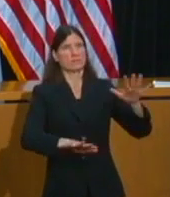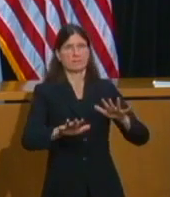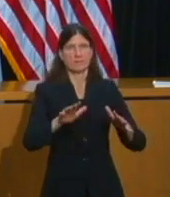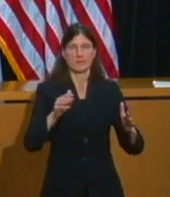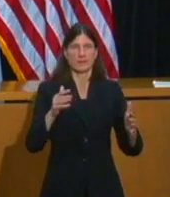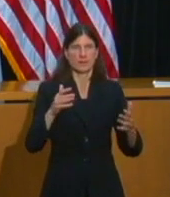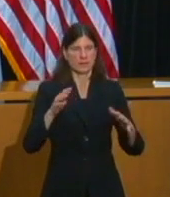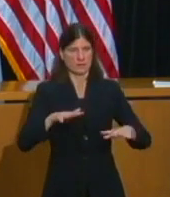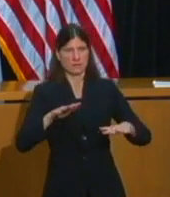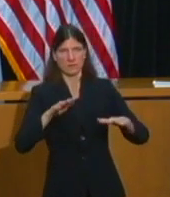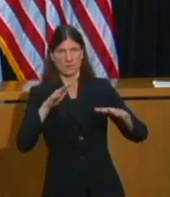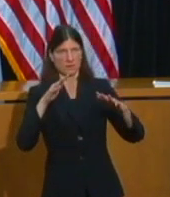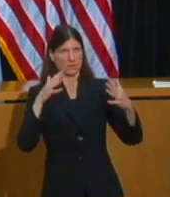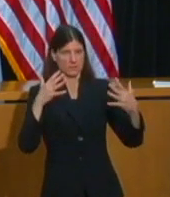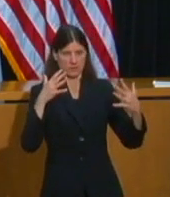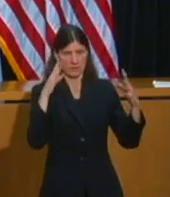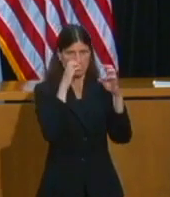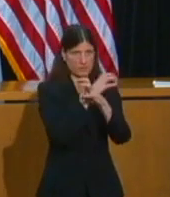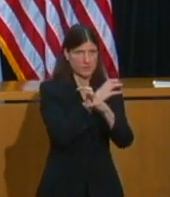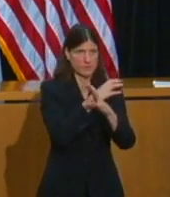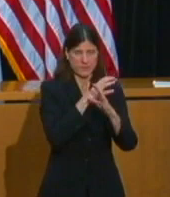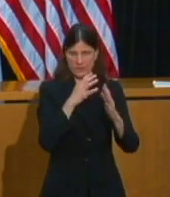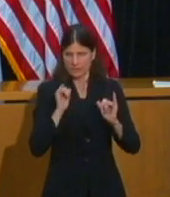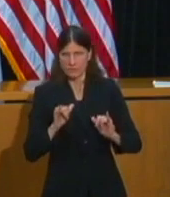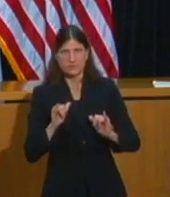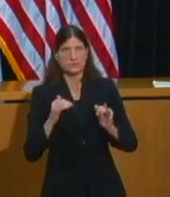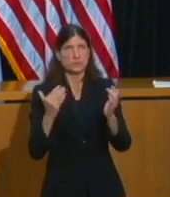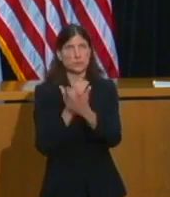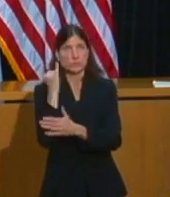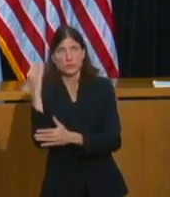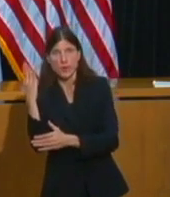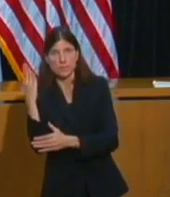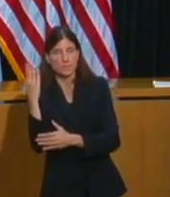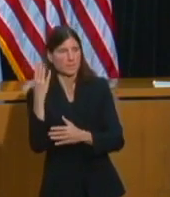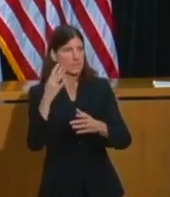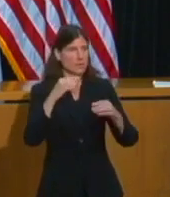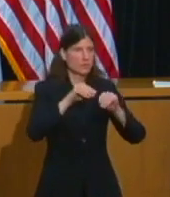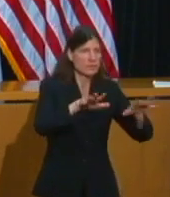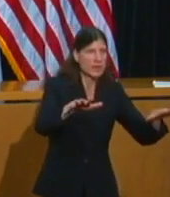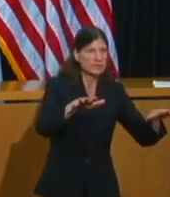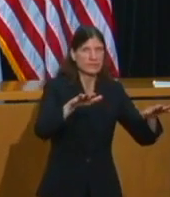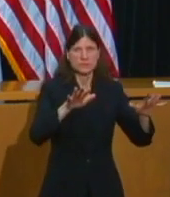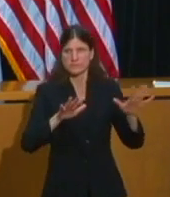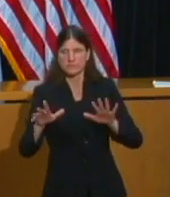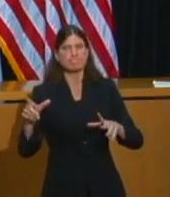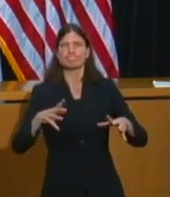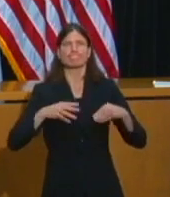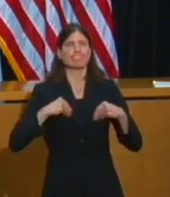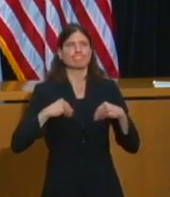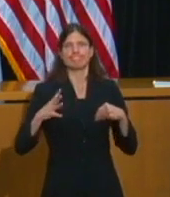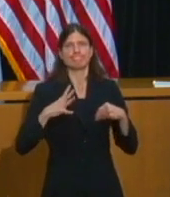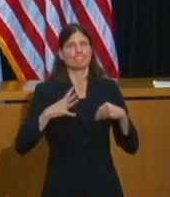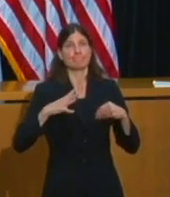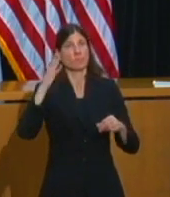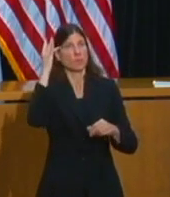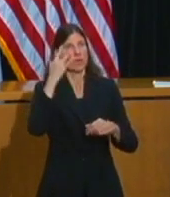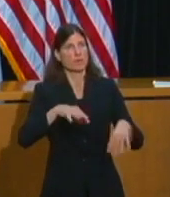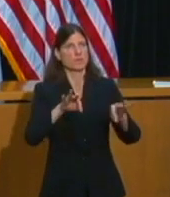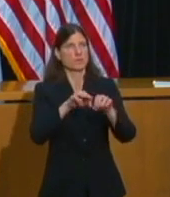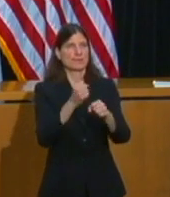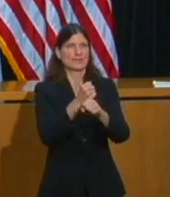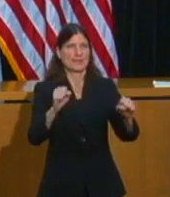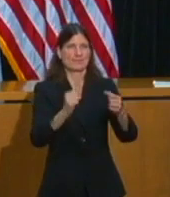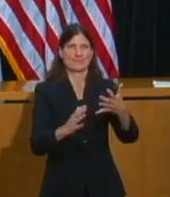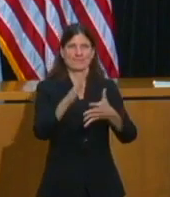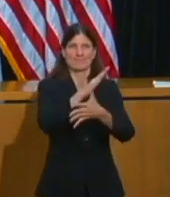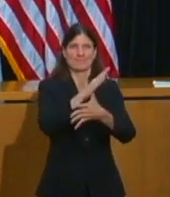and families safely across every community in the Commonwealth, despite all the challenges we've already encountered. We will ensure